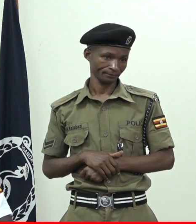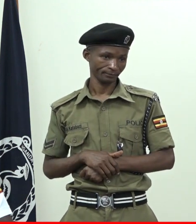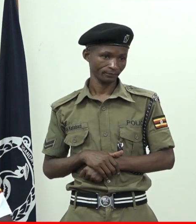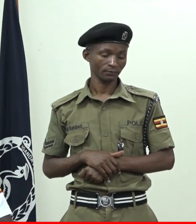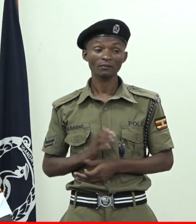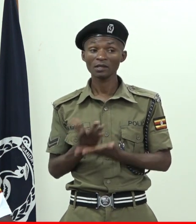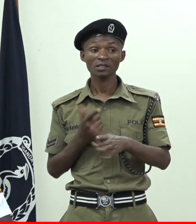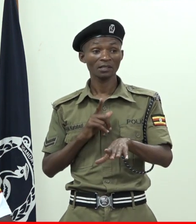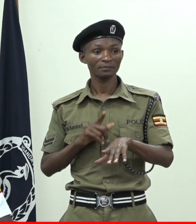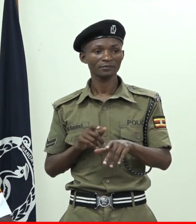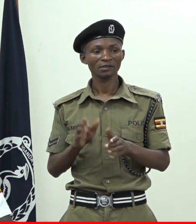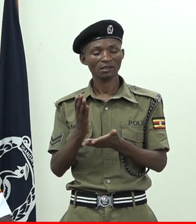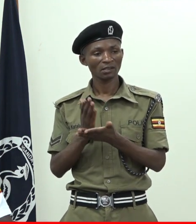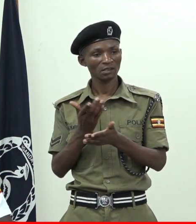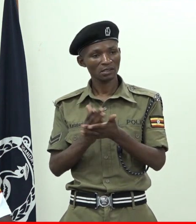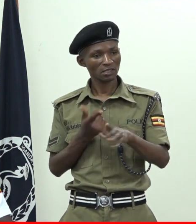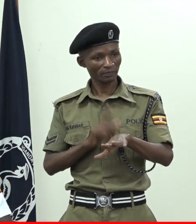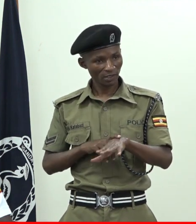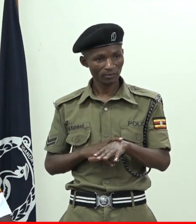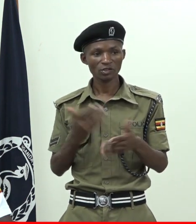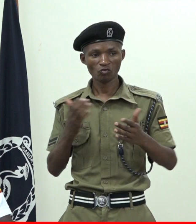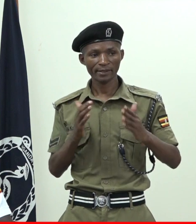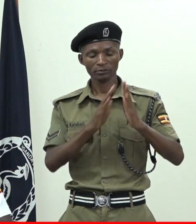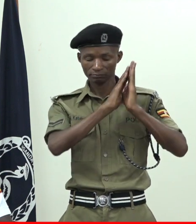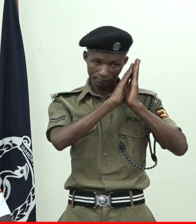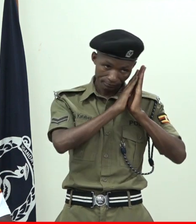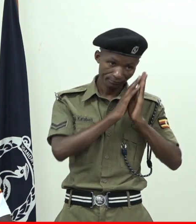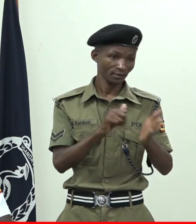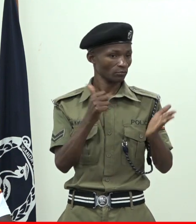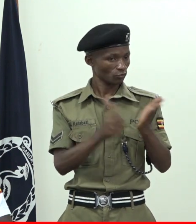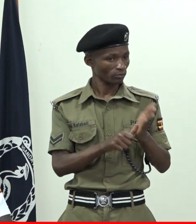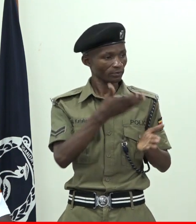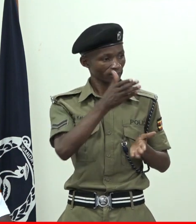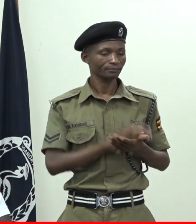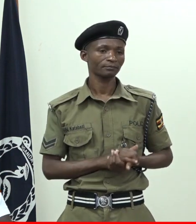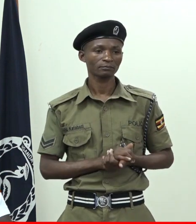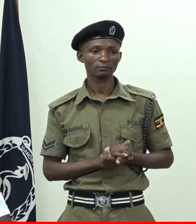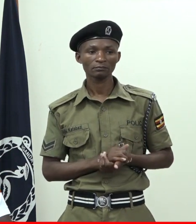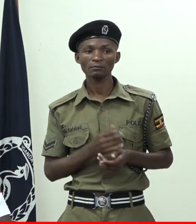where to sleep is also a problem. Meanwhile, the people that